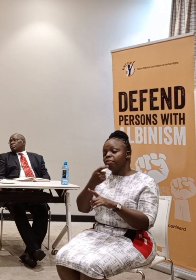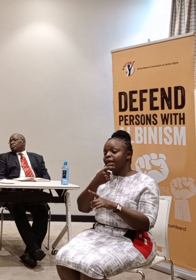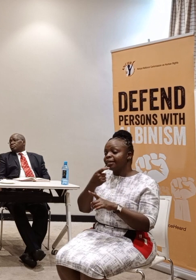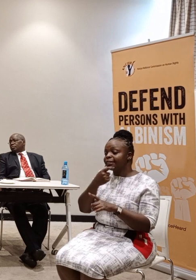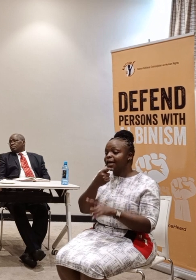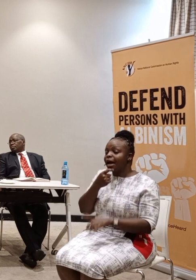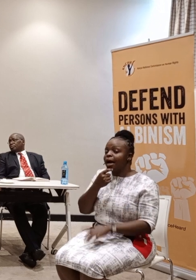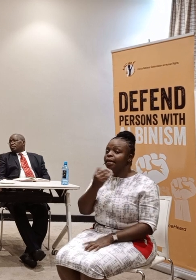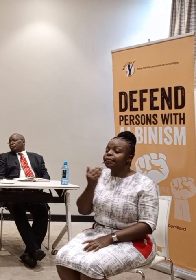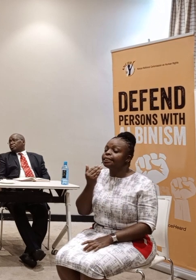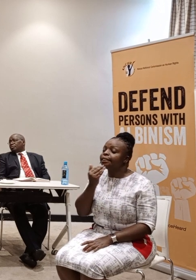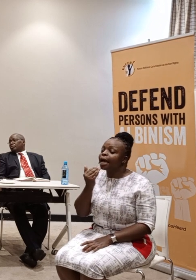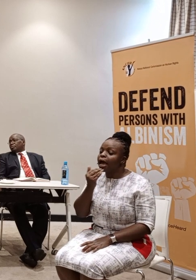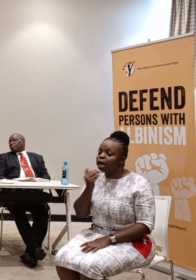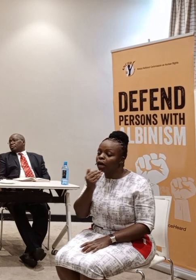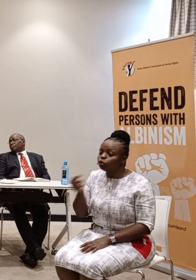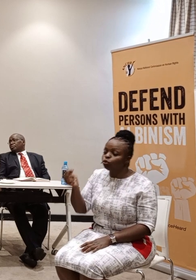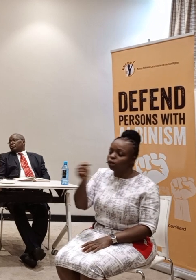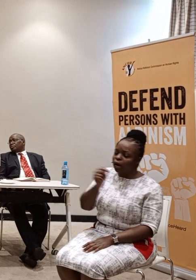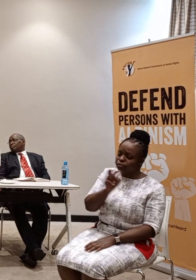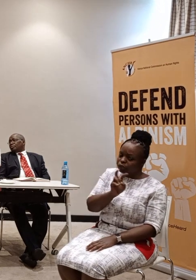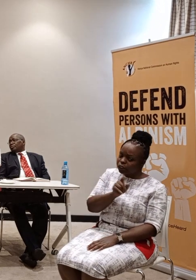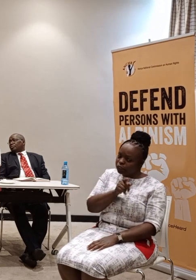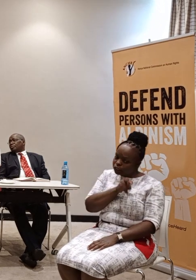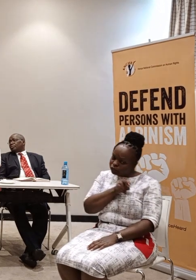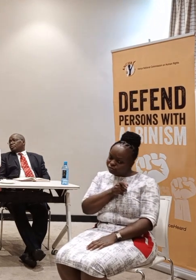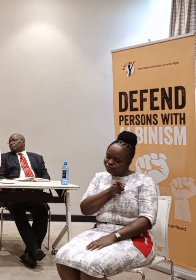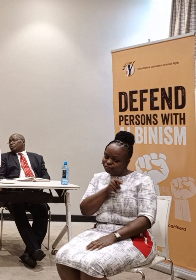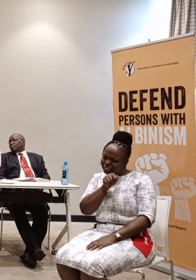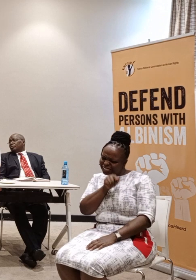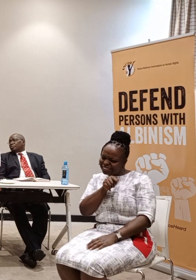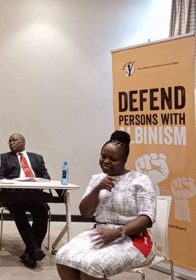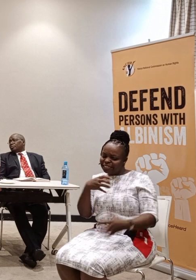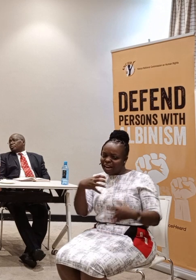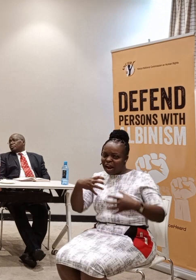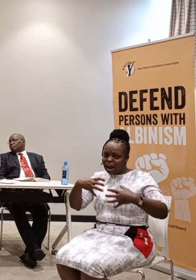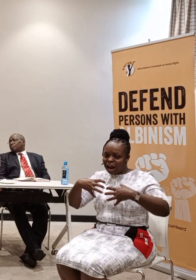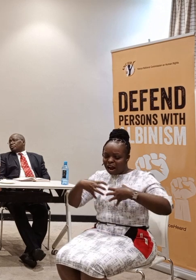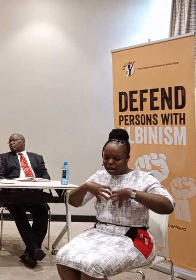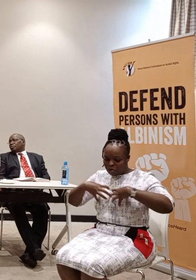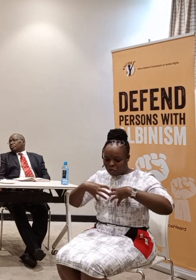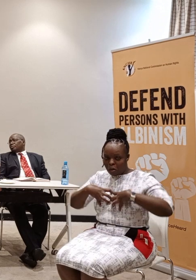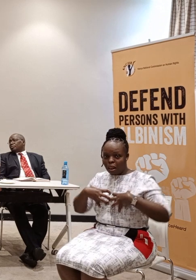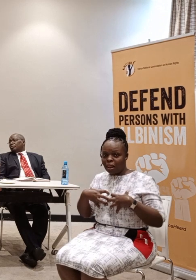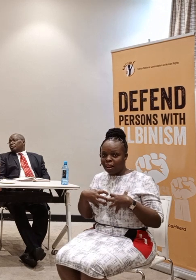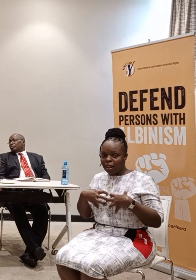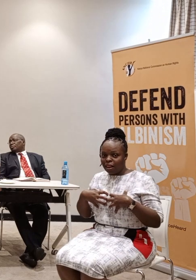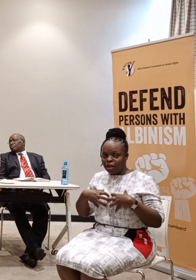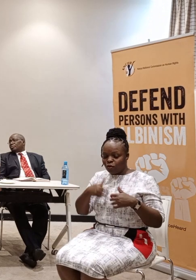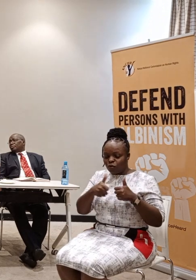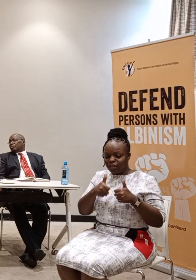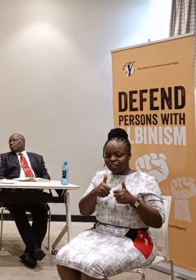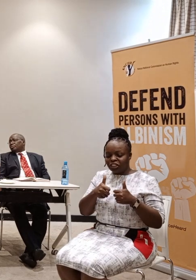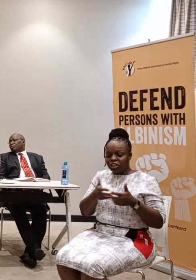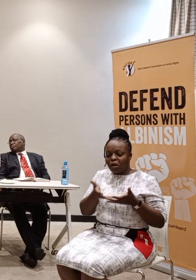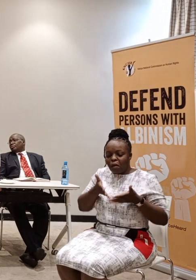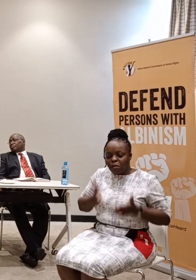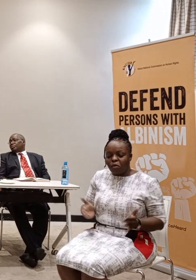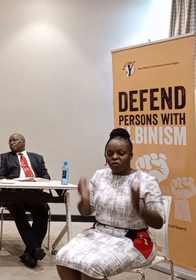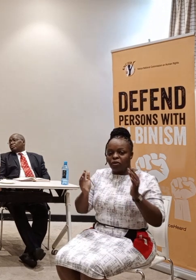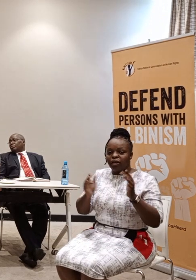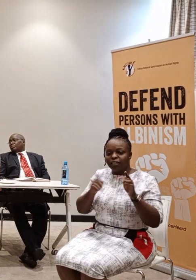Siaya, come and see this creature. They call it iyo kitu wameza. They traveled all the